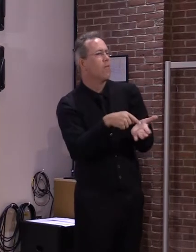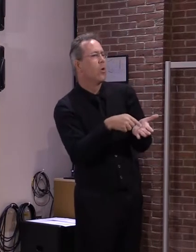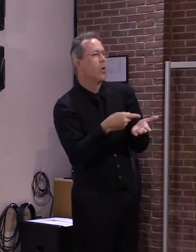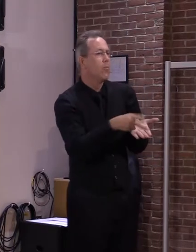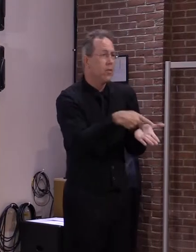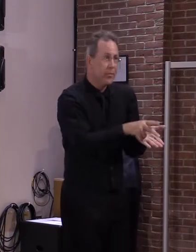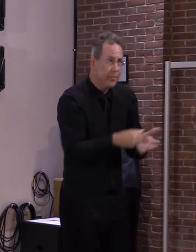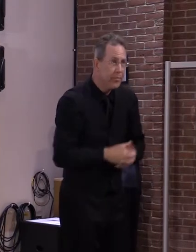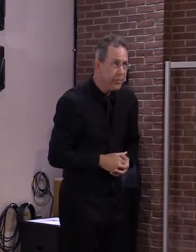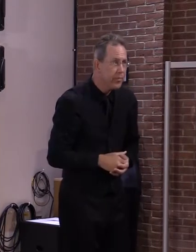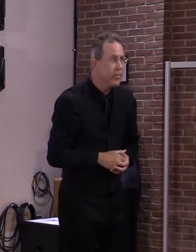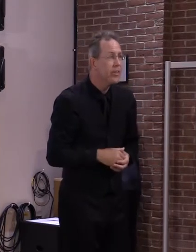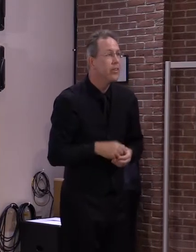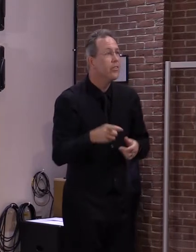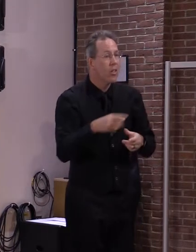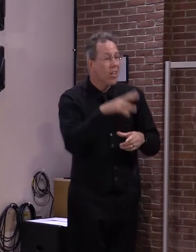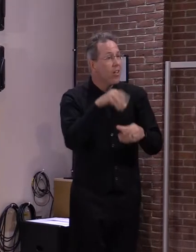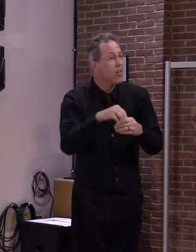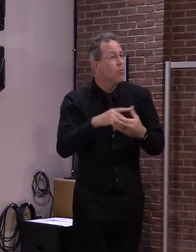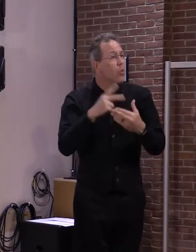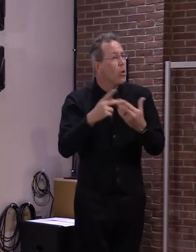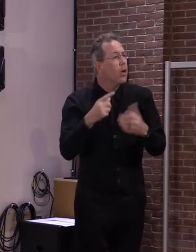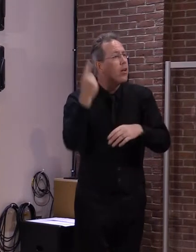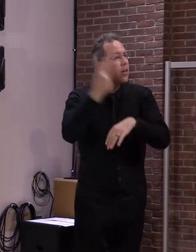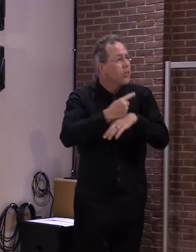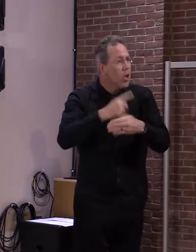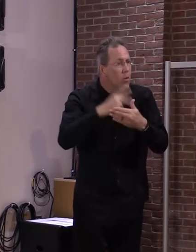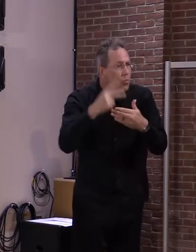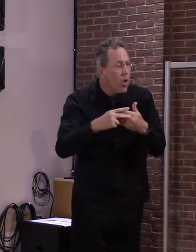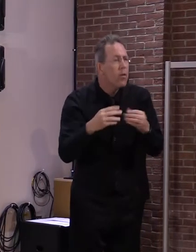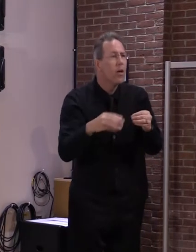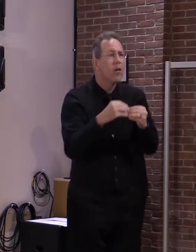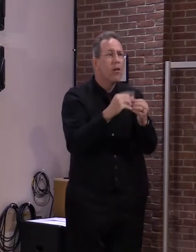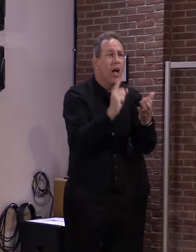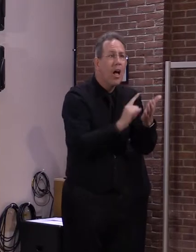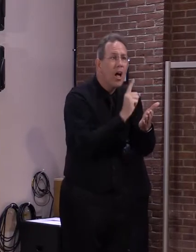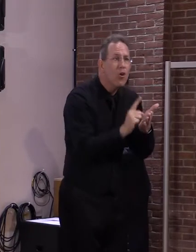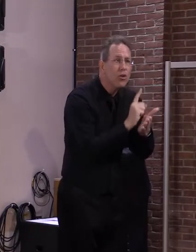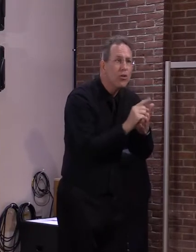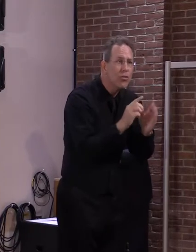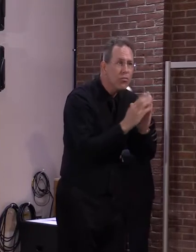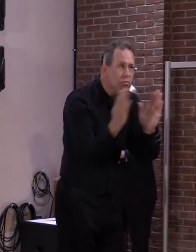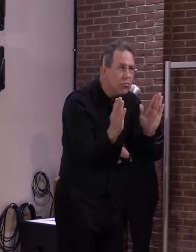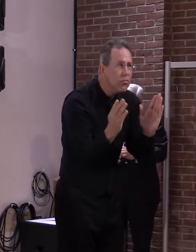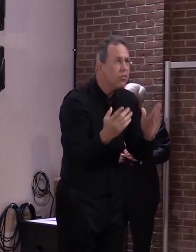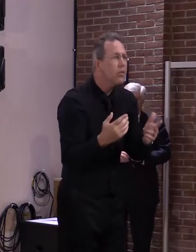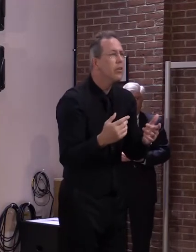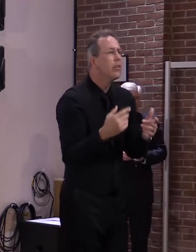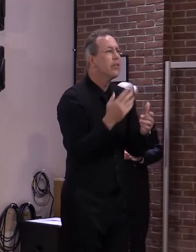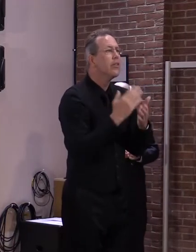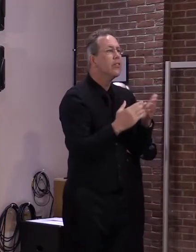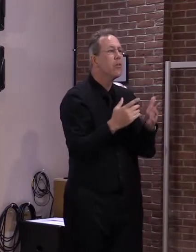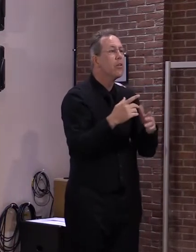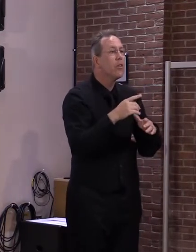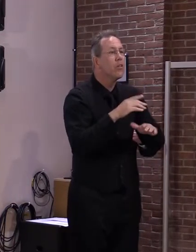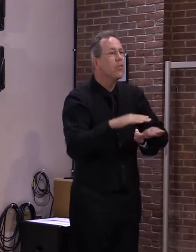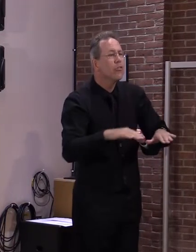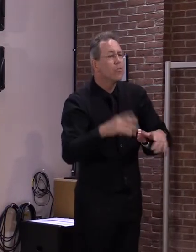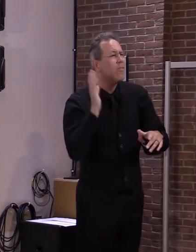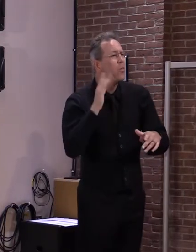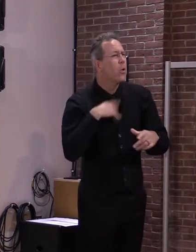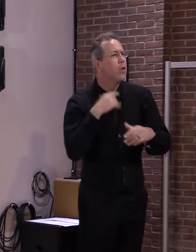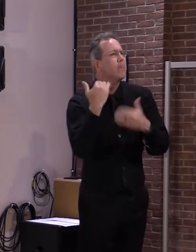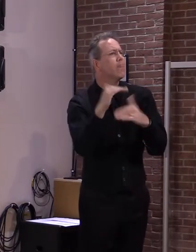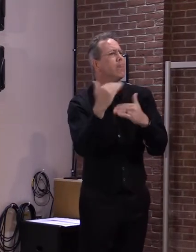hours, making sure that youth of underserved populations are well represented in the mix of children and youth participating in the programs,